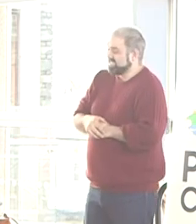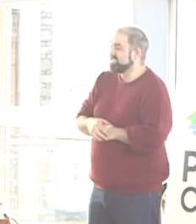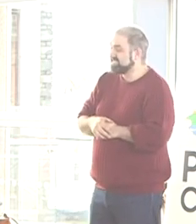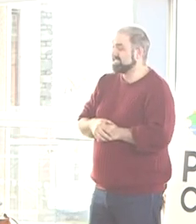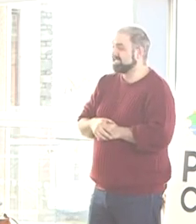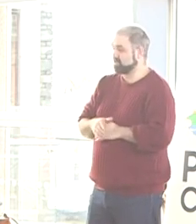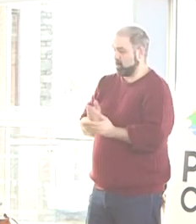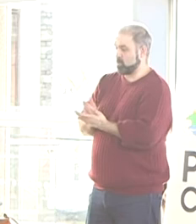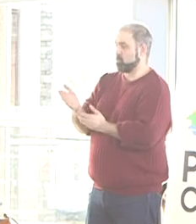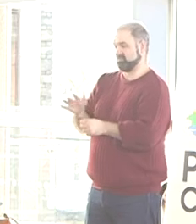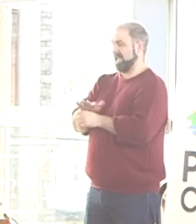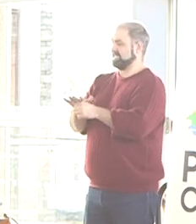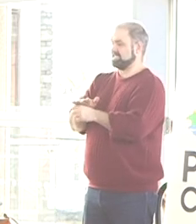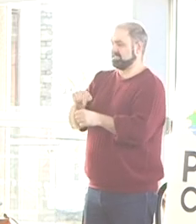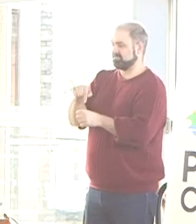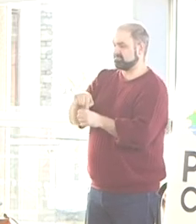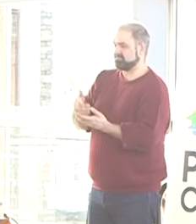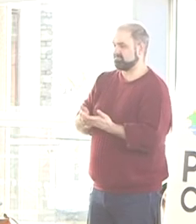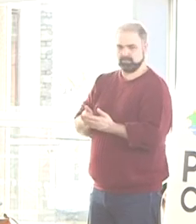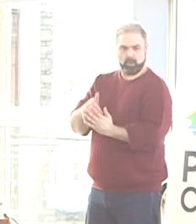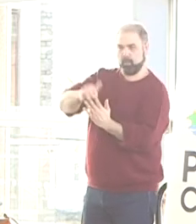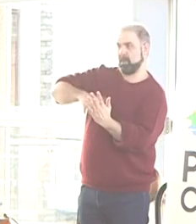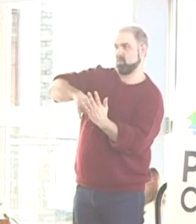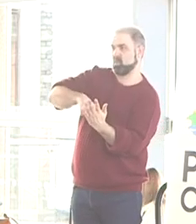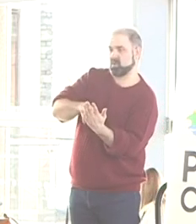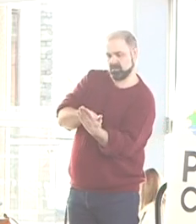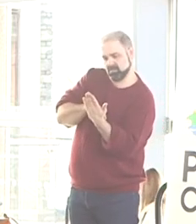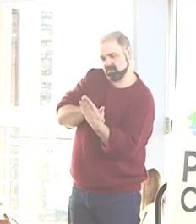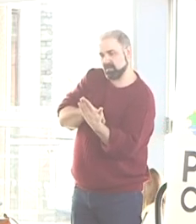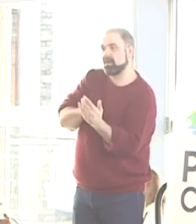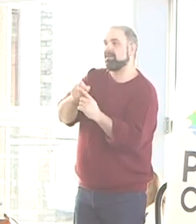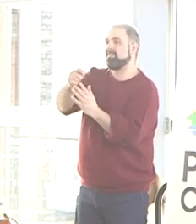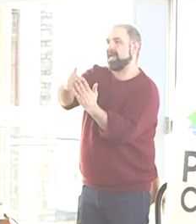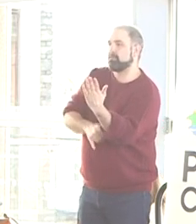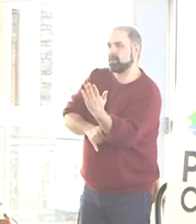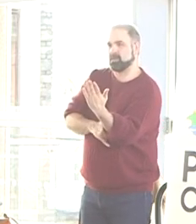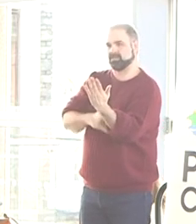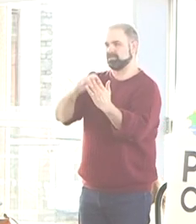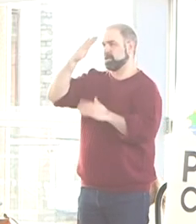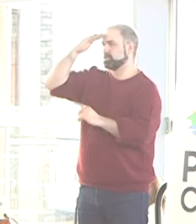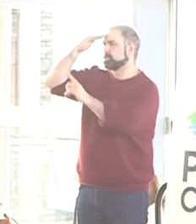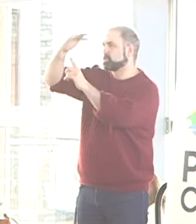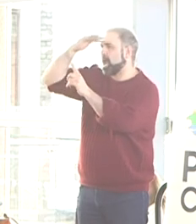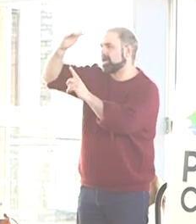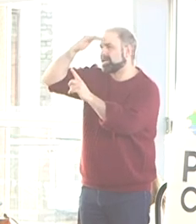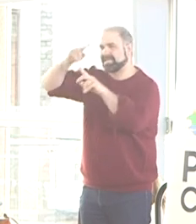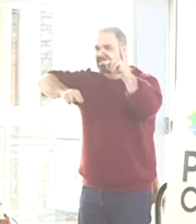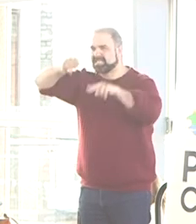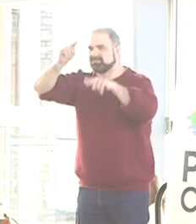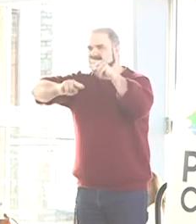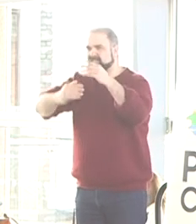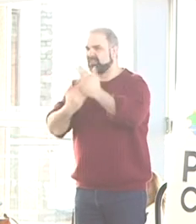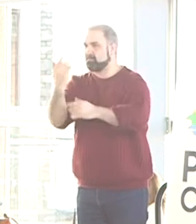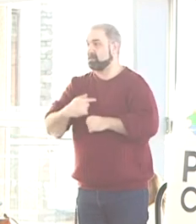the case... this is the paperwork. The applicant's psychosexual development is what it says. I